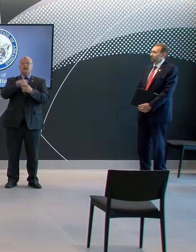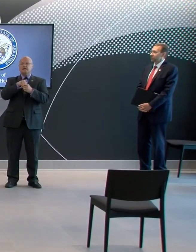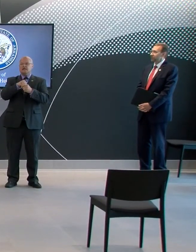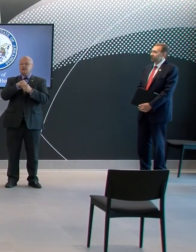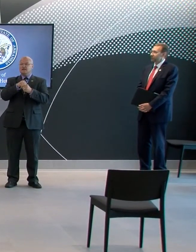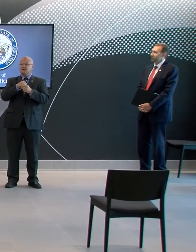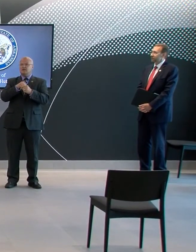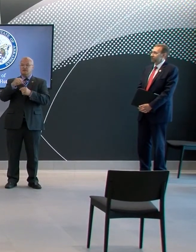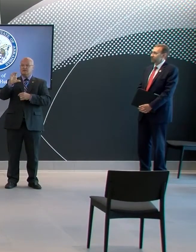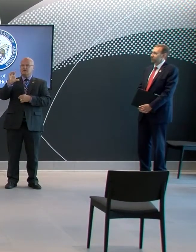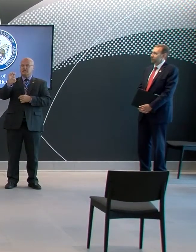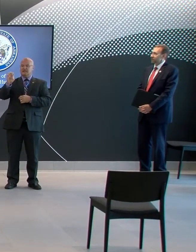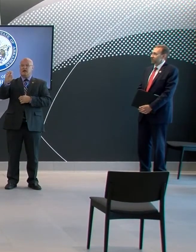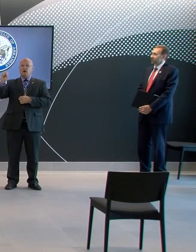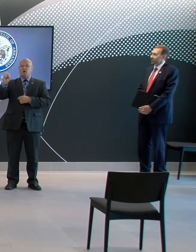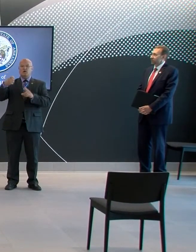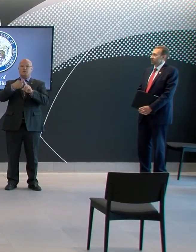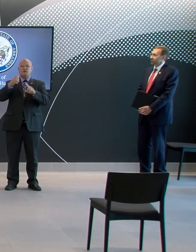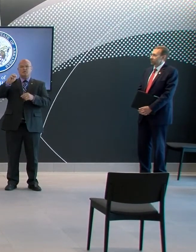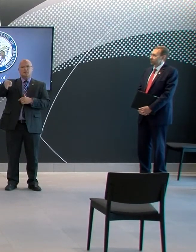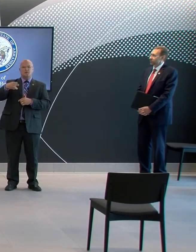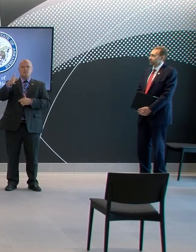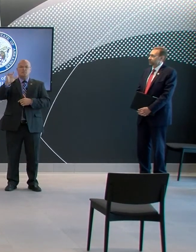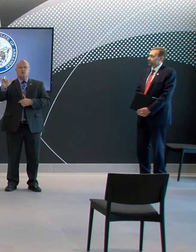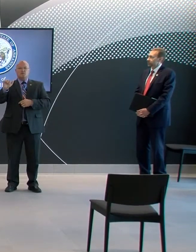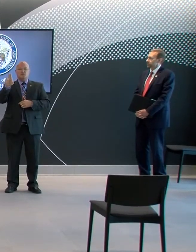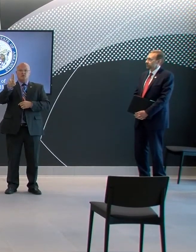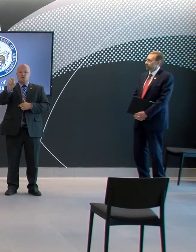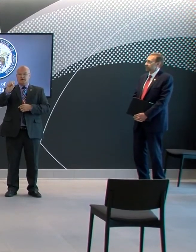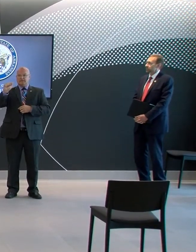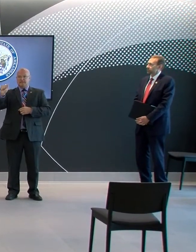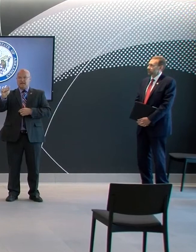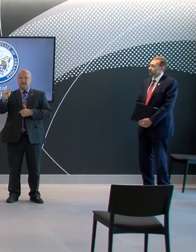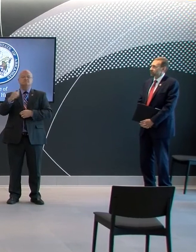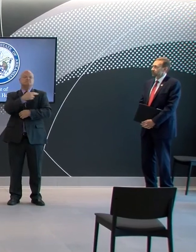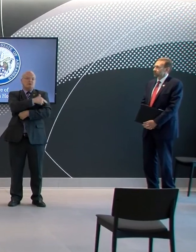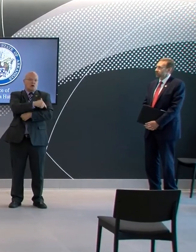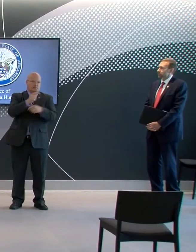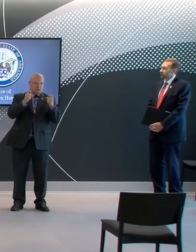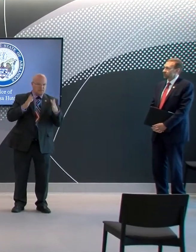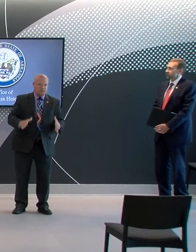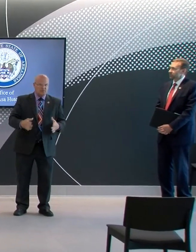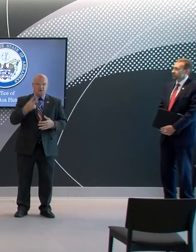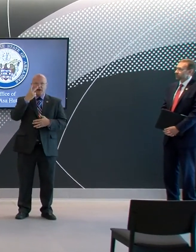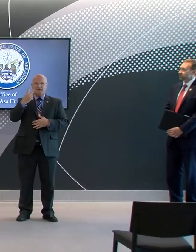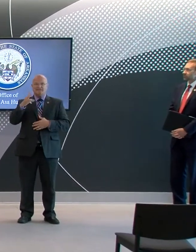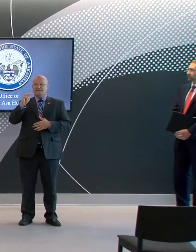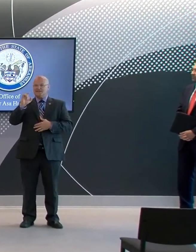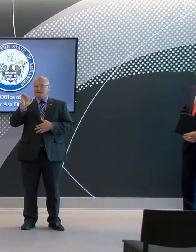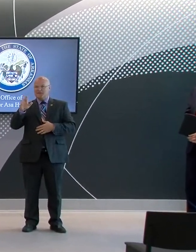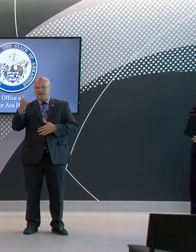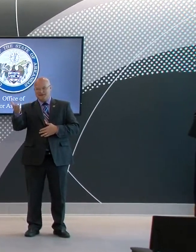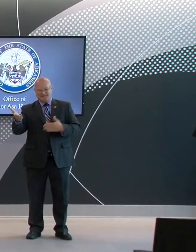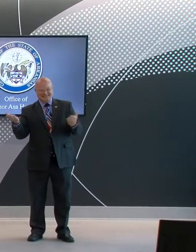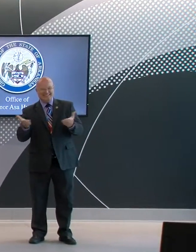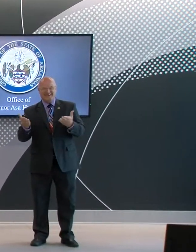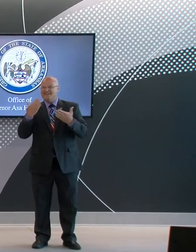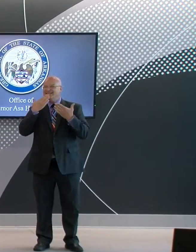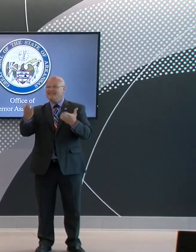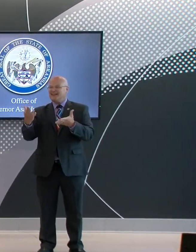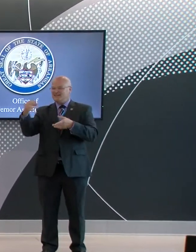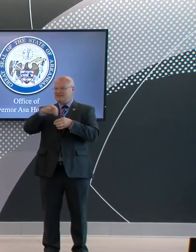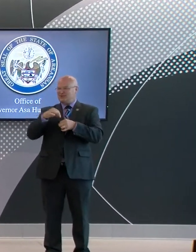the CEO of Murphy USA, including the hospital administrator. I see our good mayor that's here. Thank you